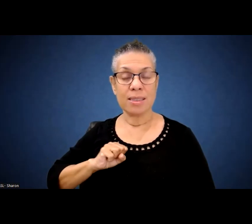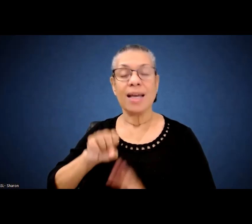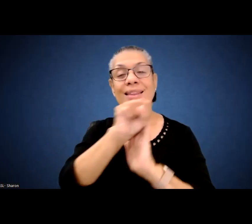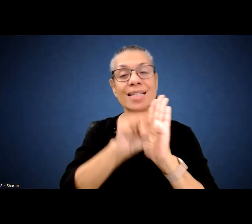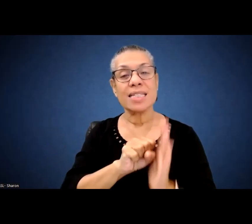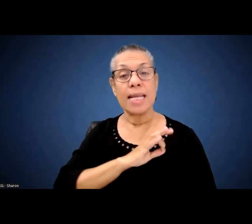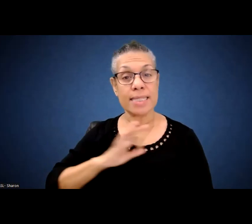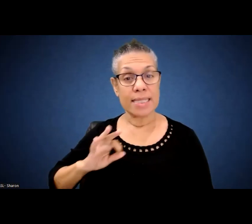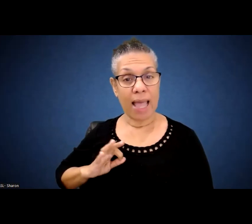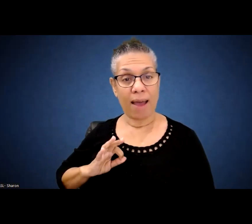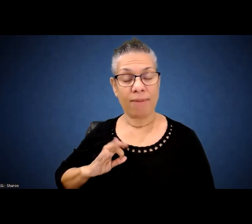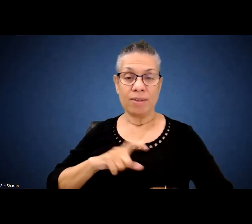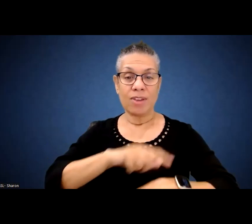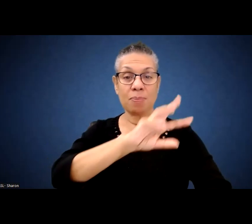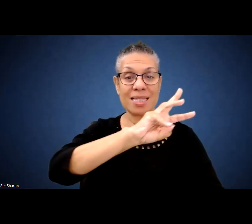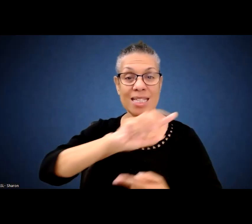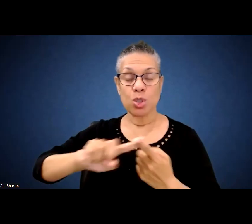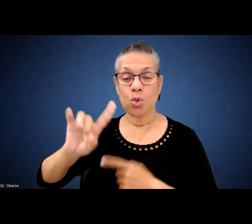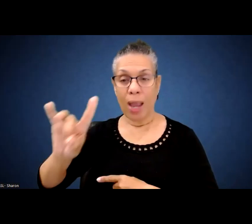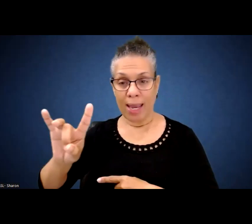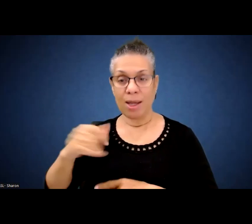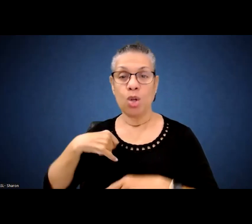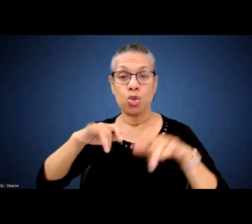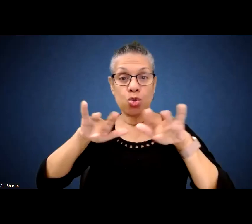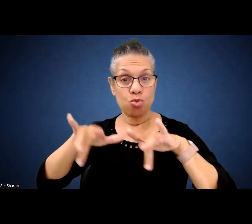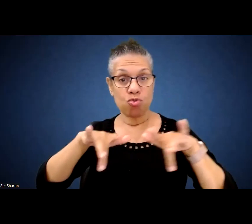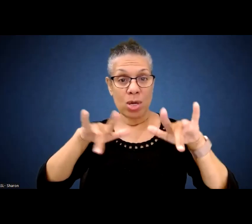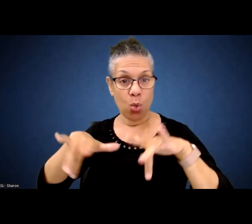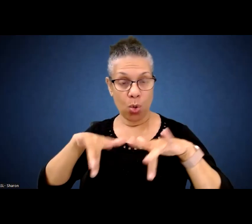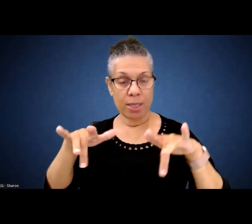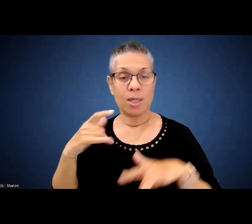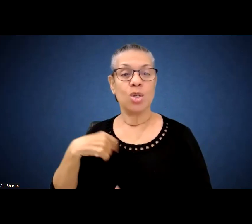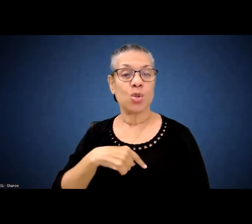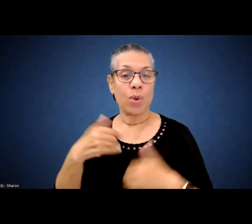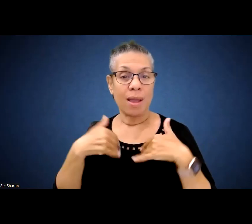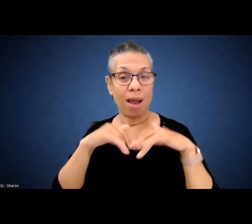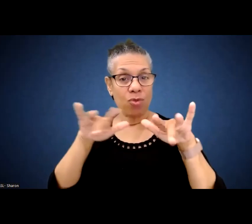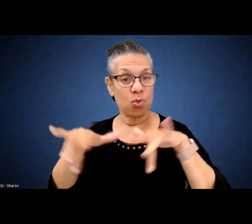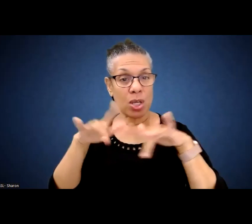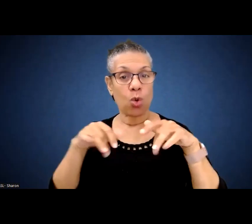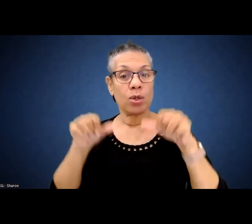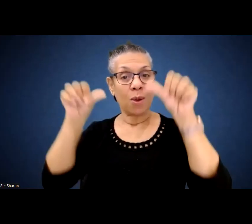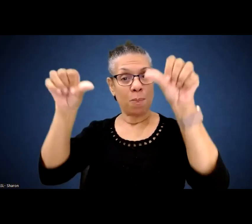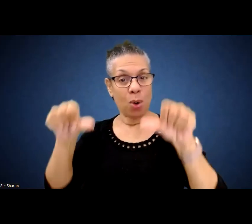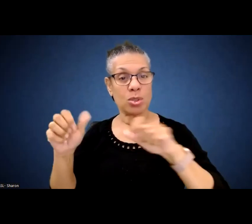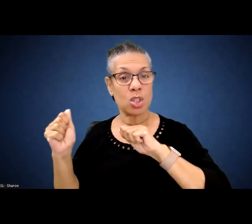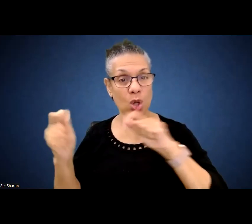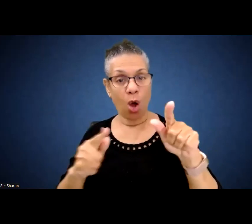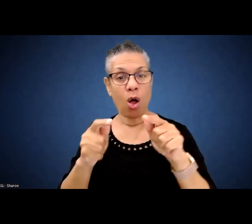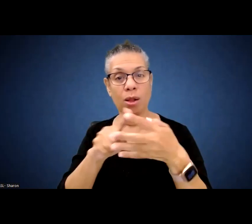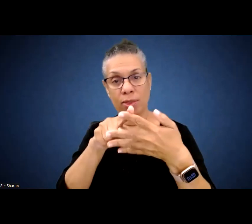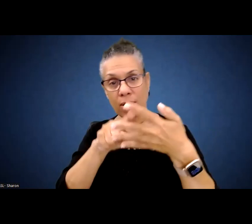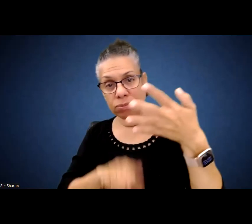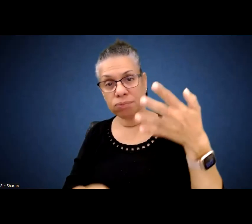these meetings from 6 to 8, especially to do recordings, so that we can have those recordings posted in all of these languages on